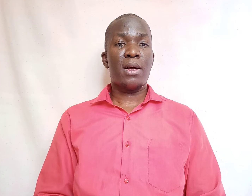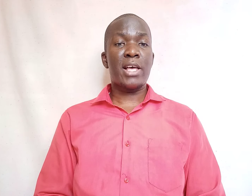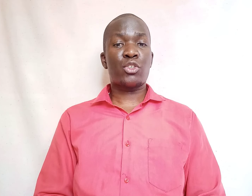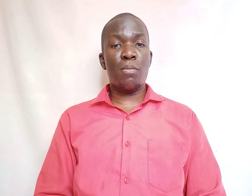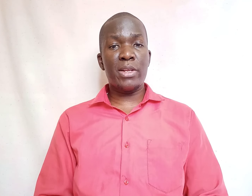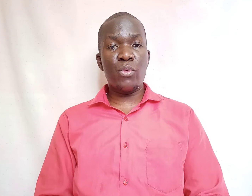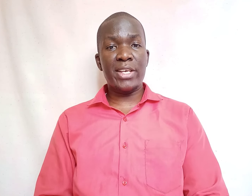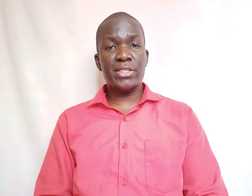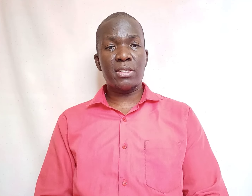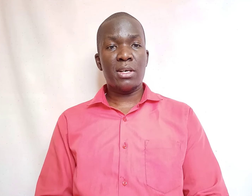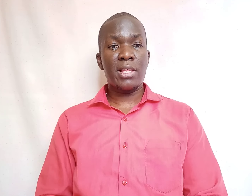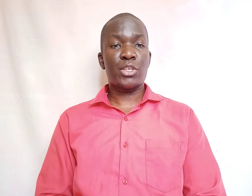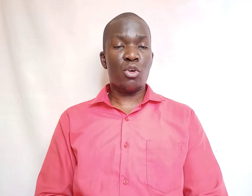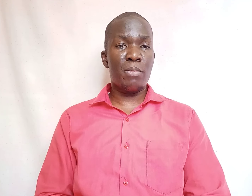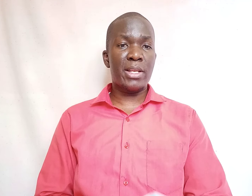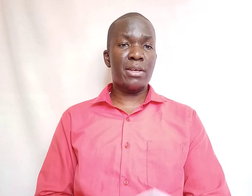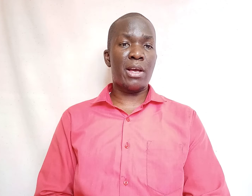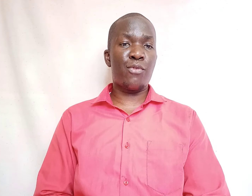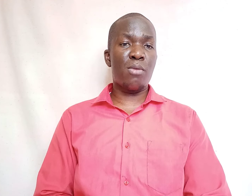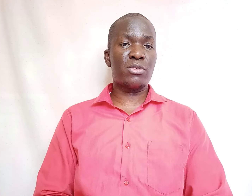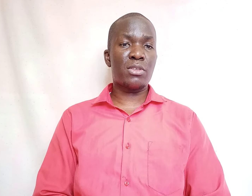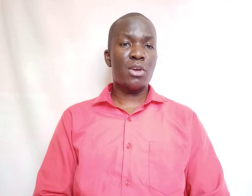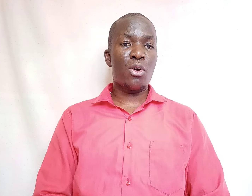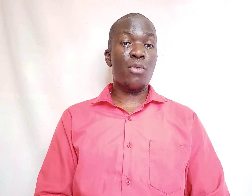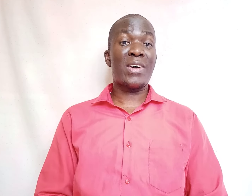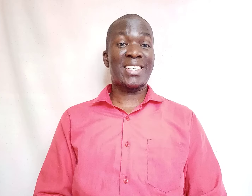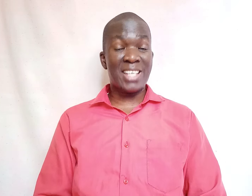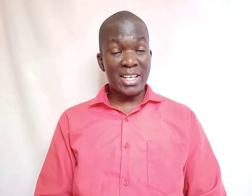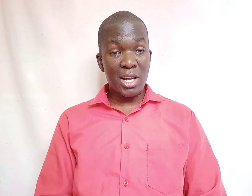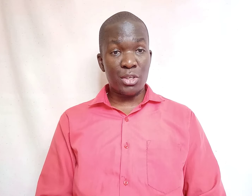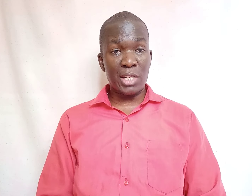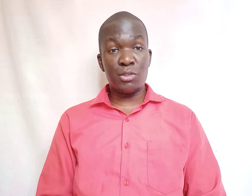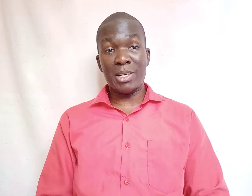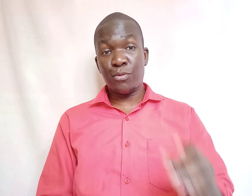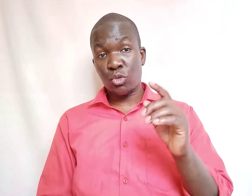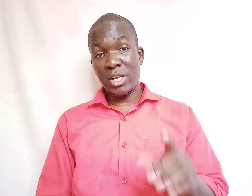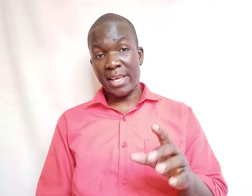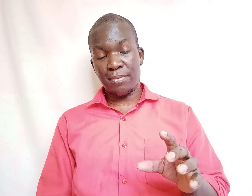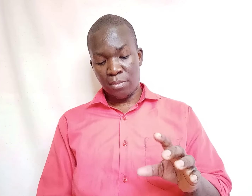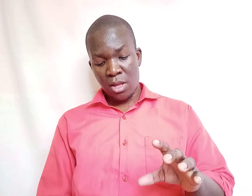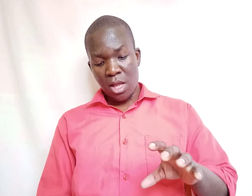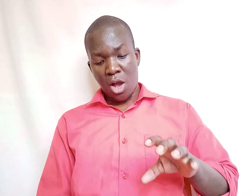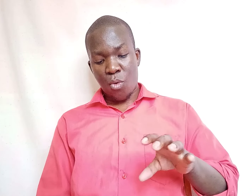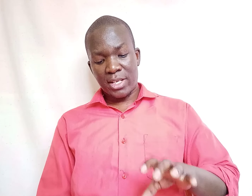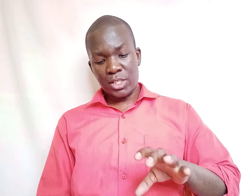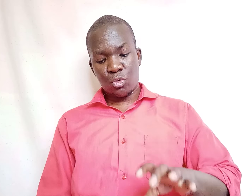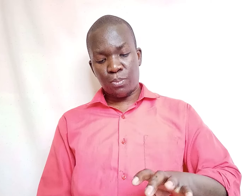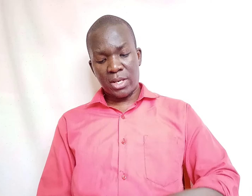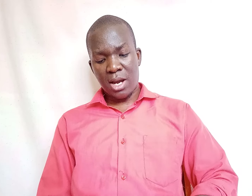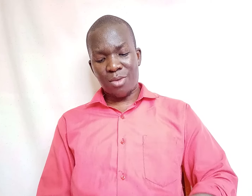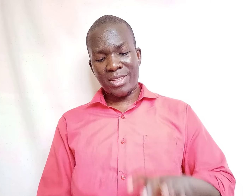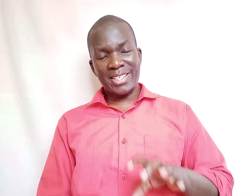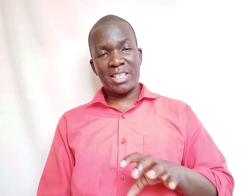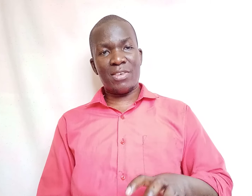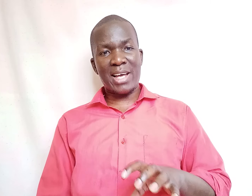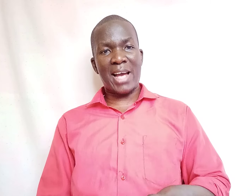There are so many ways, there are so many forms of understanding ourselves. But for today, I want us to pick out these 7